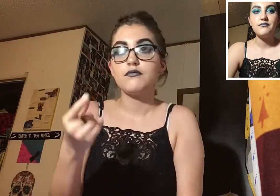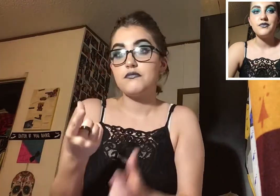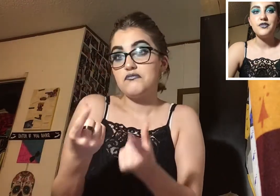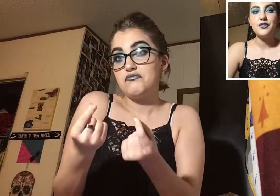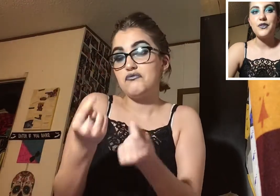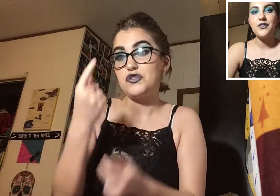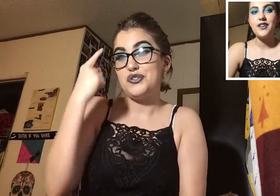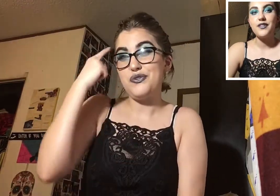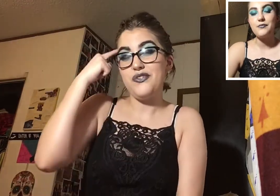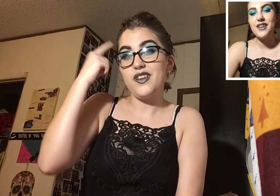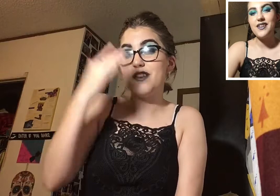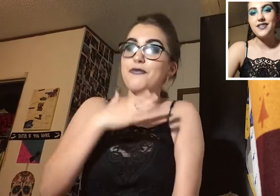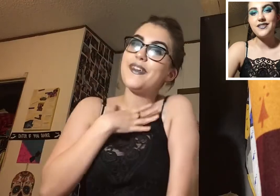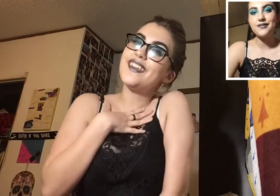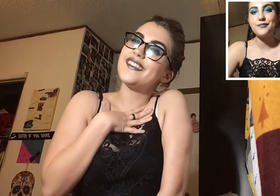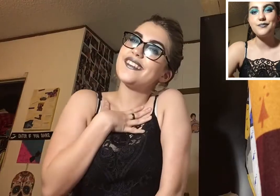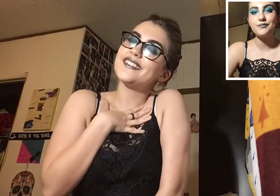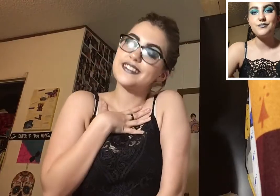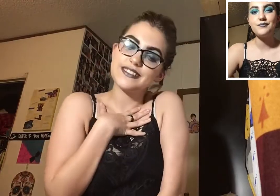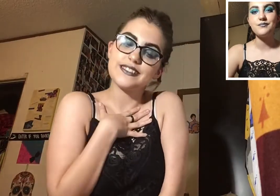do you think of me?